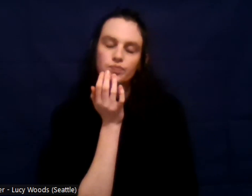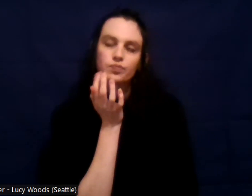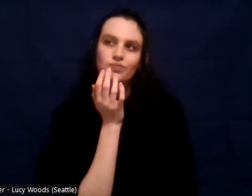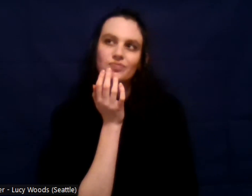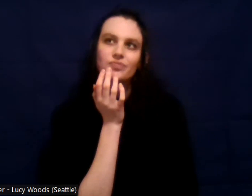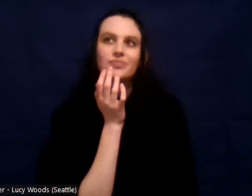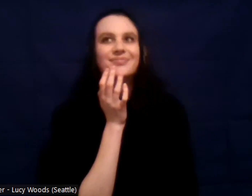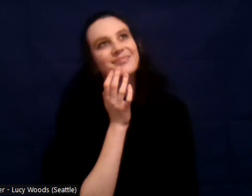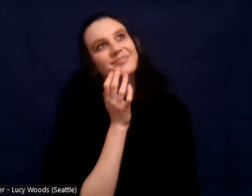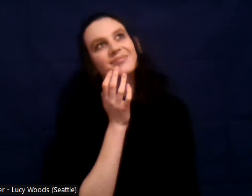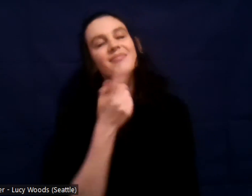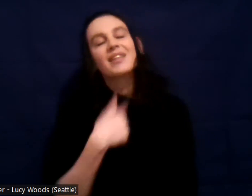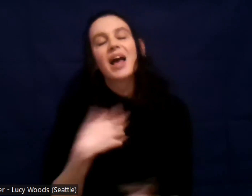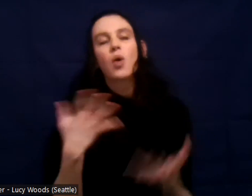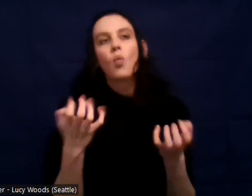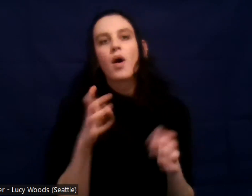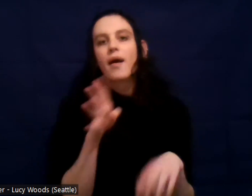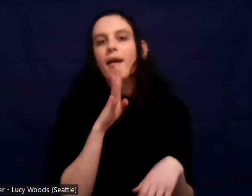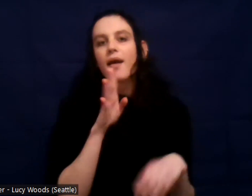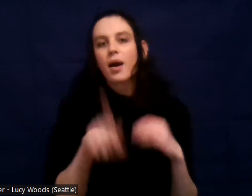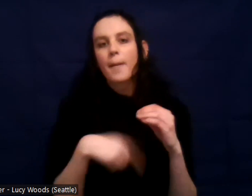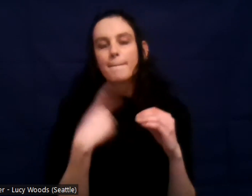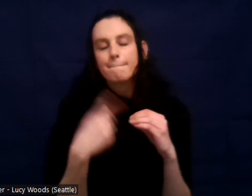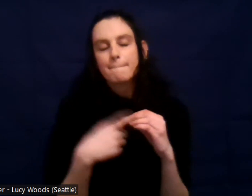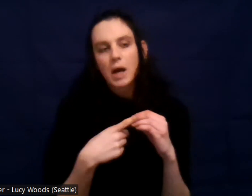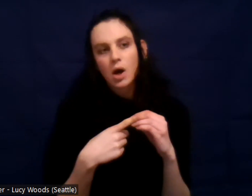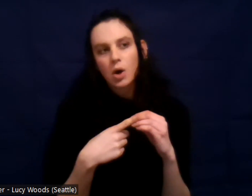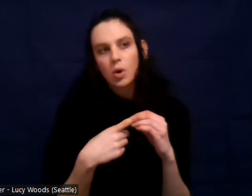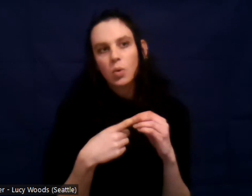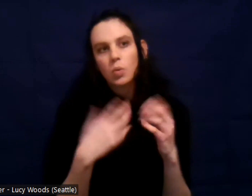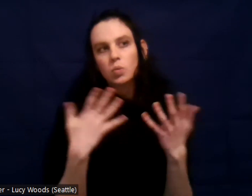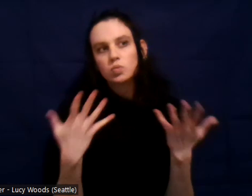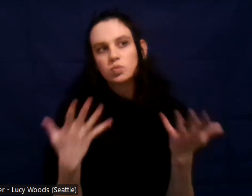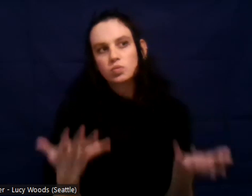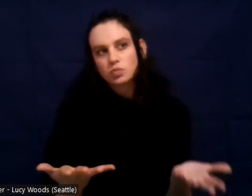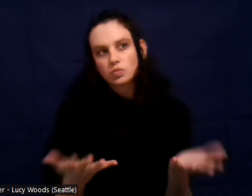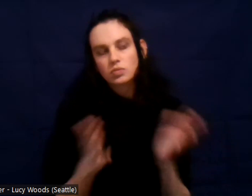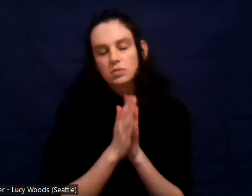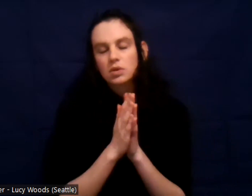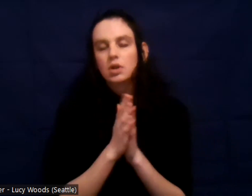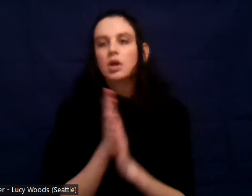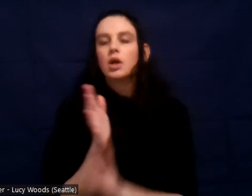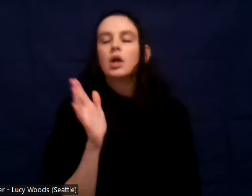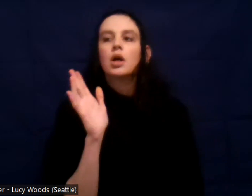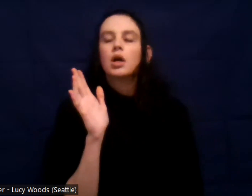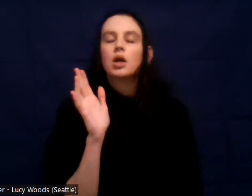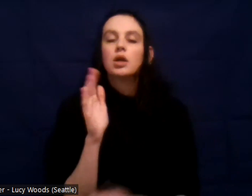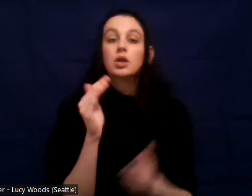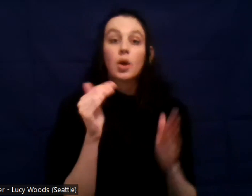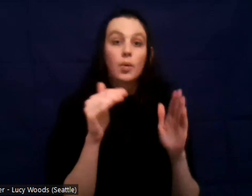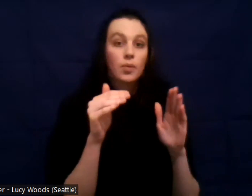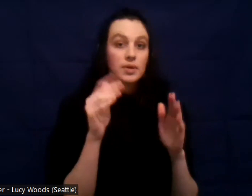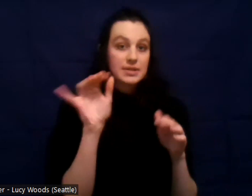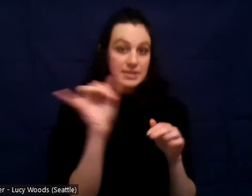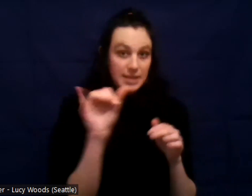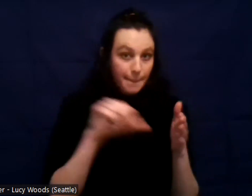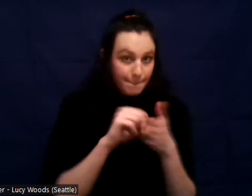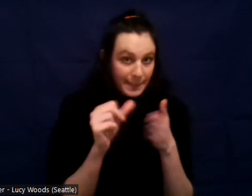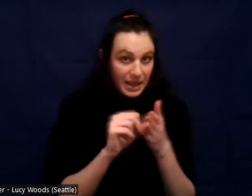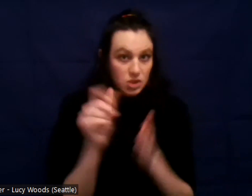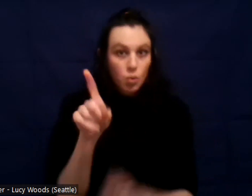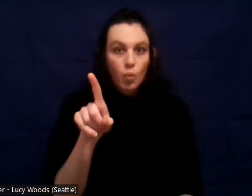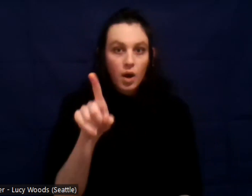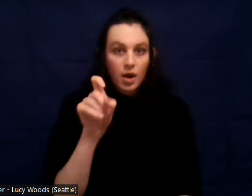I want to talk about um so that next paragraph, that same page